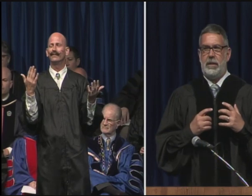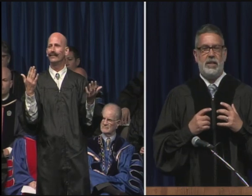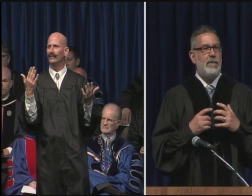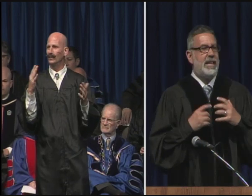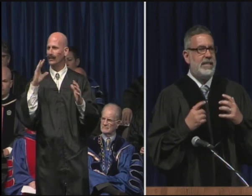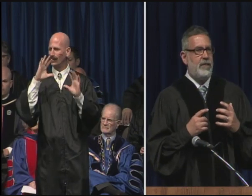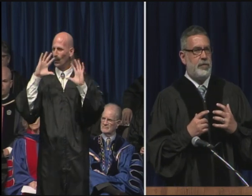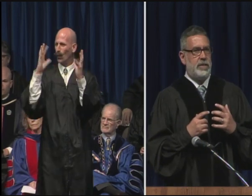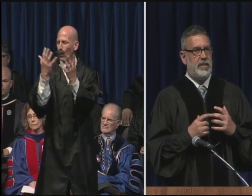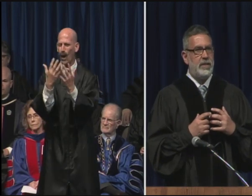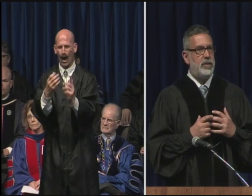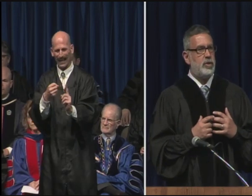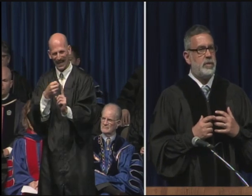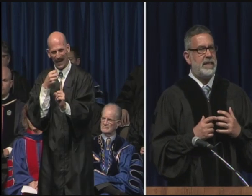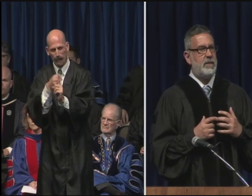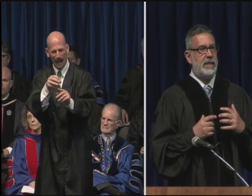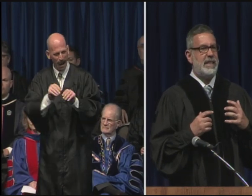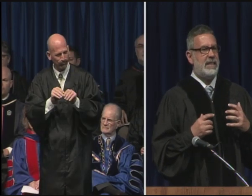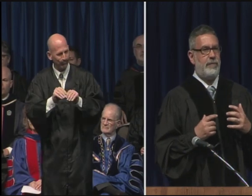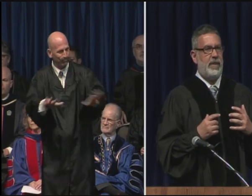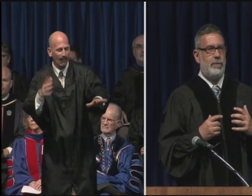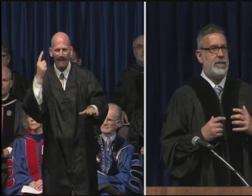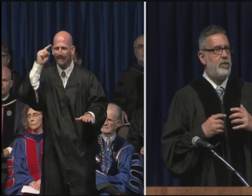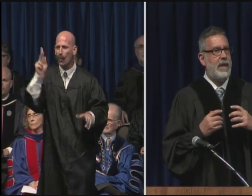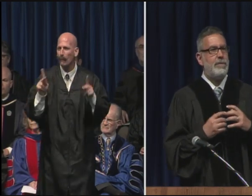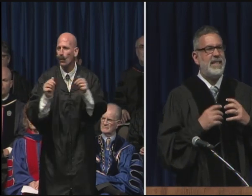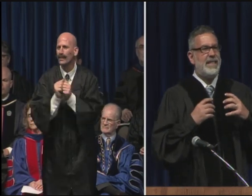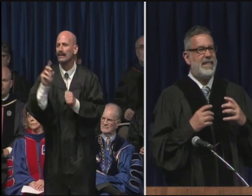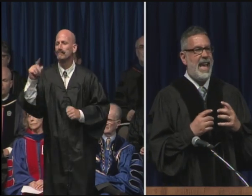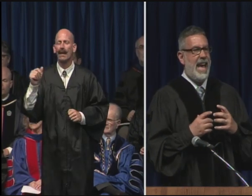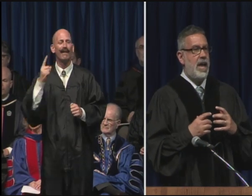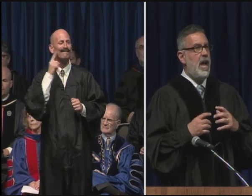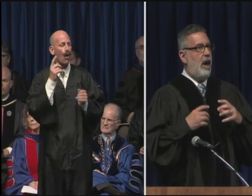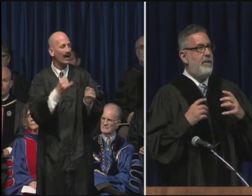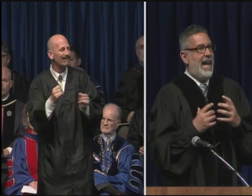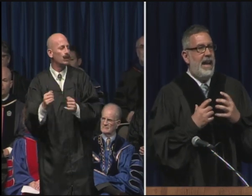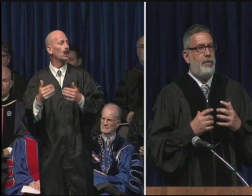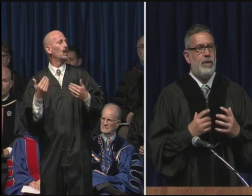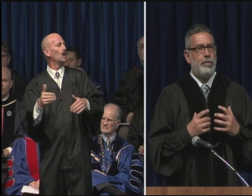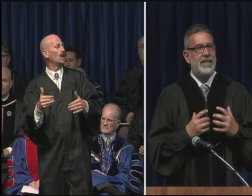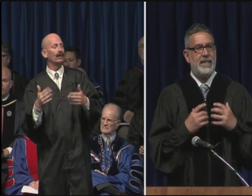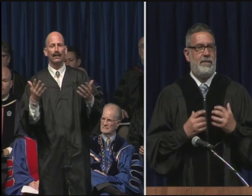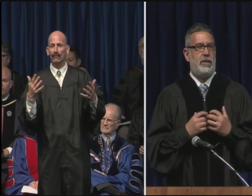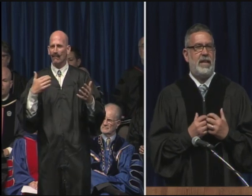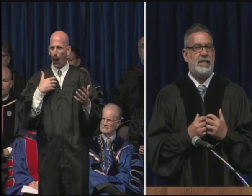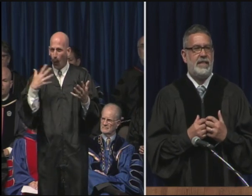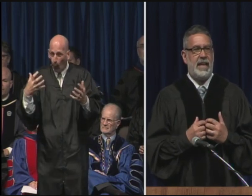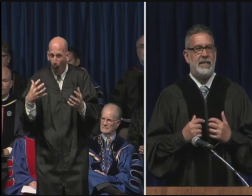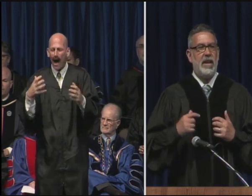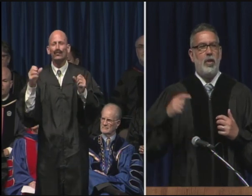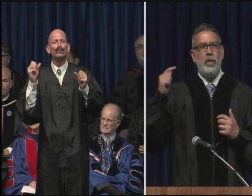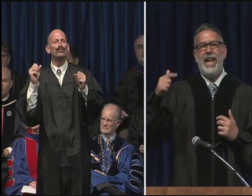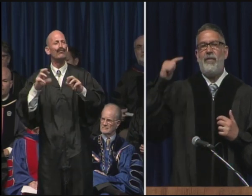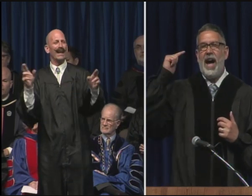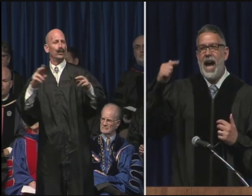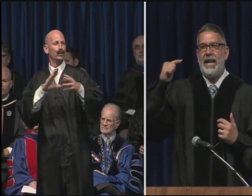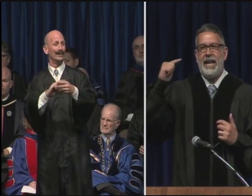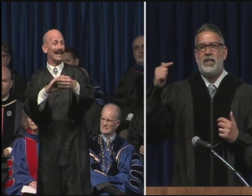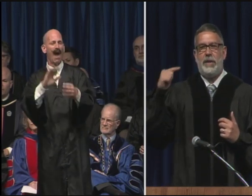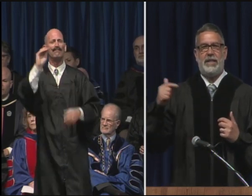make a difference for individuals with disabilities and their families, to be able to say, on behalf of the President of the United States, we have high